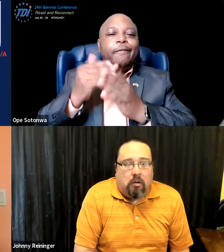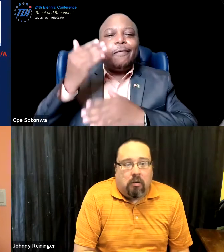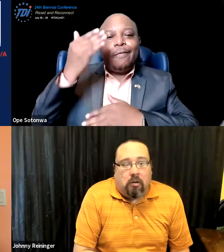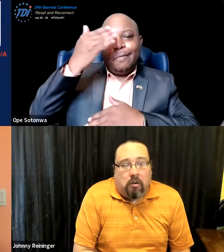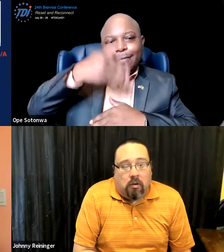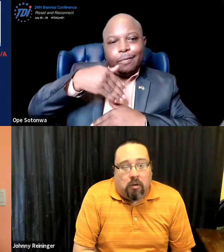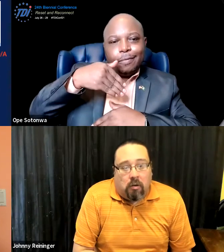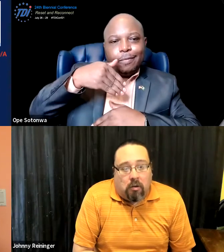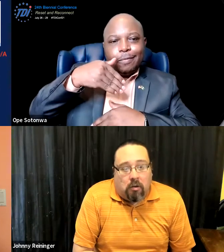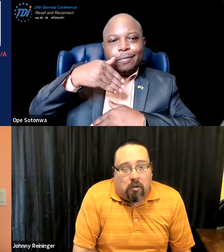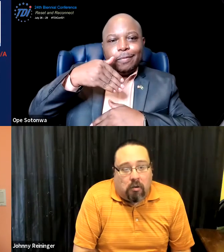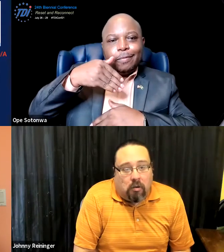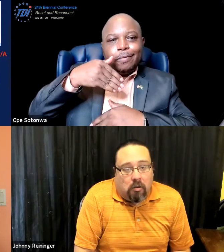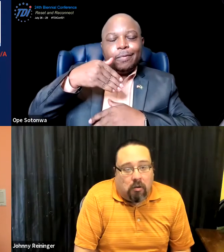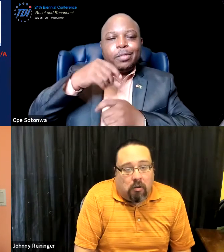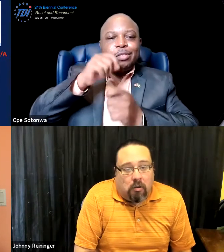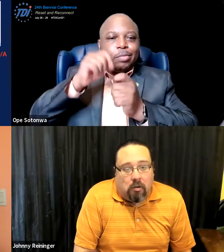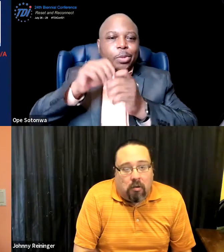and supporting their needs,